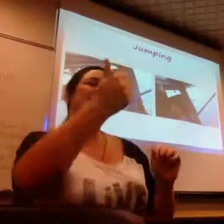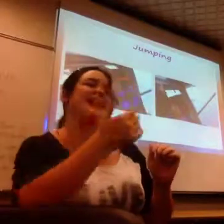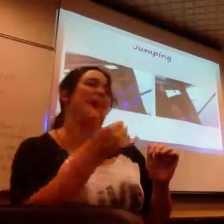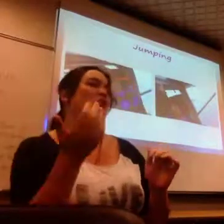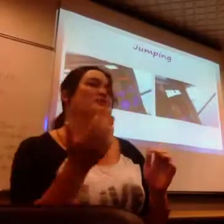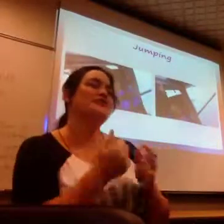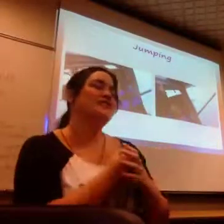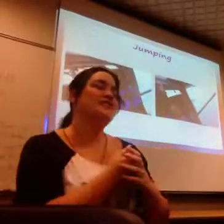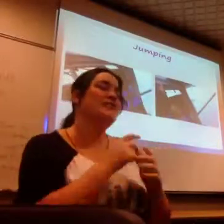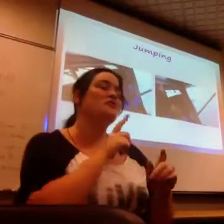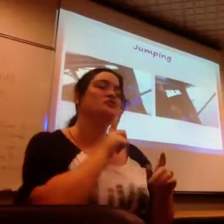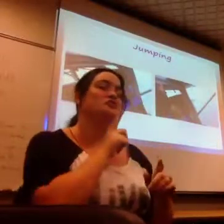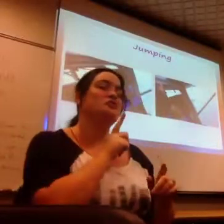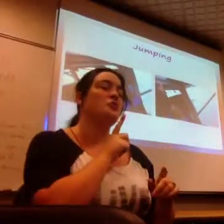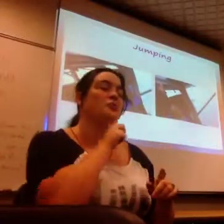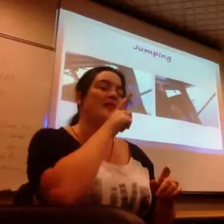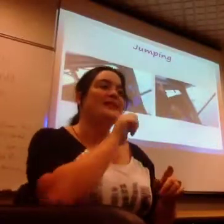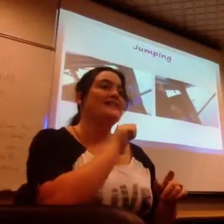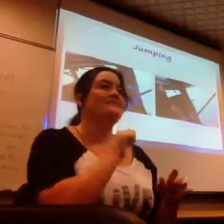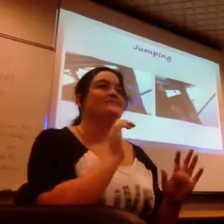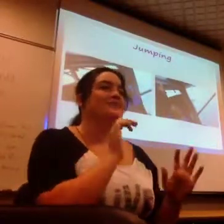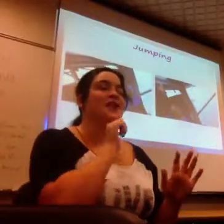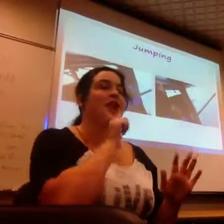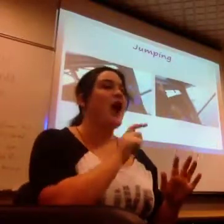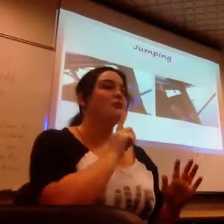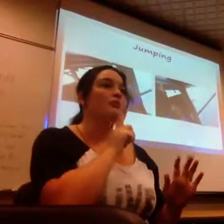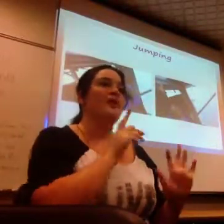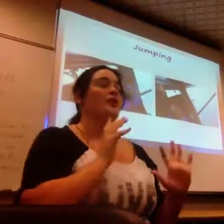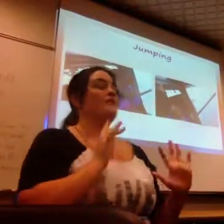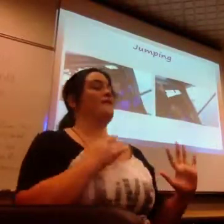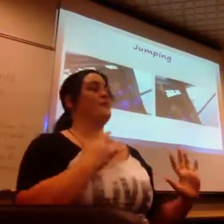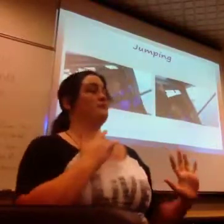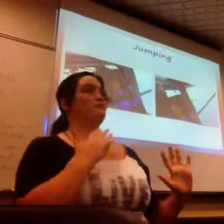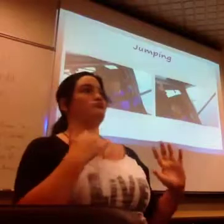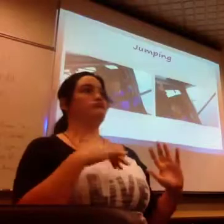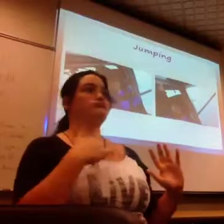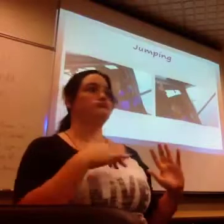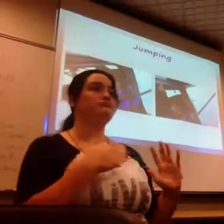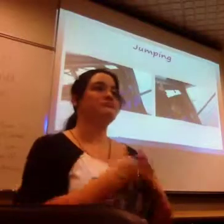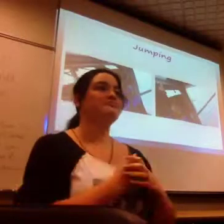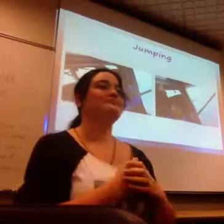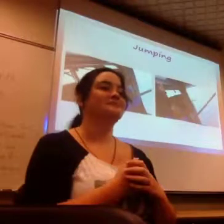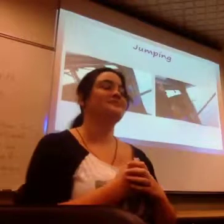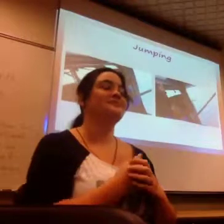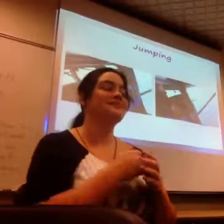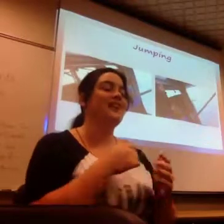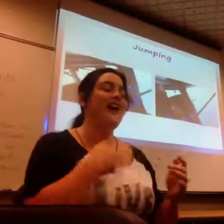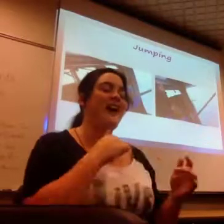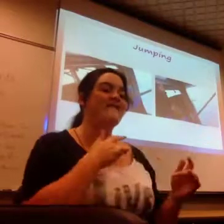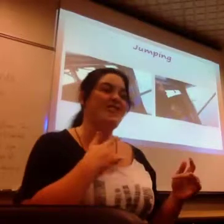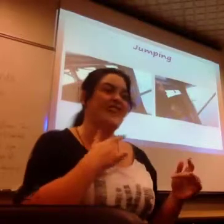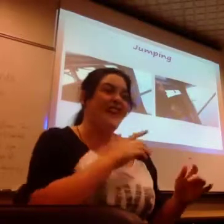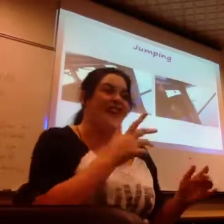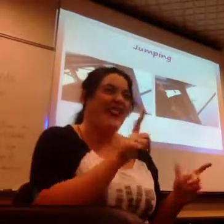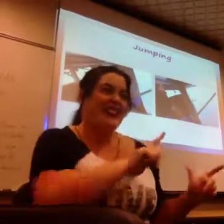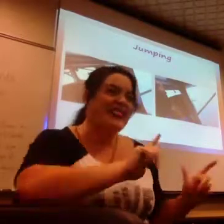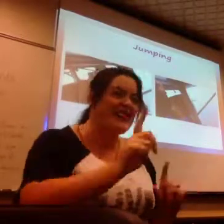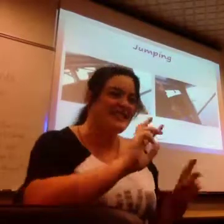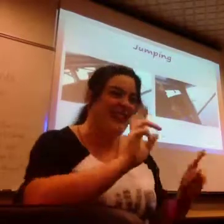was unreal. And so at that point I was just like, let's go. I just got so excited and was just like